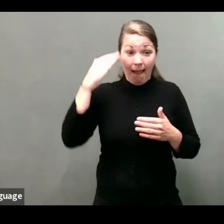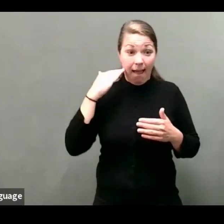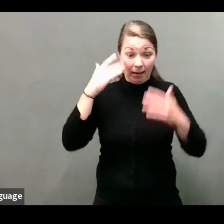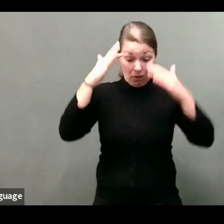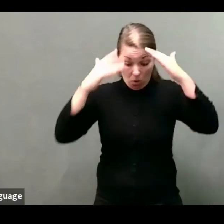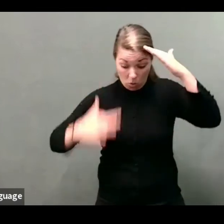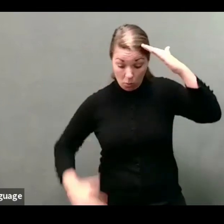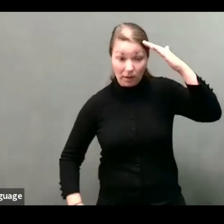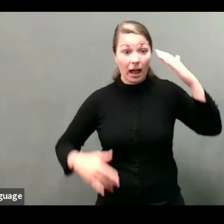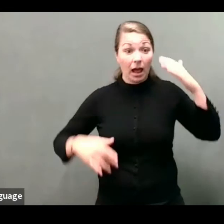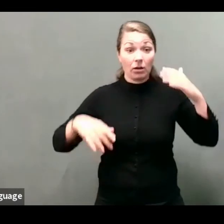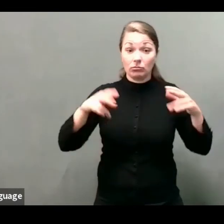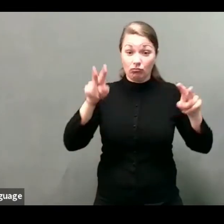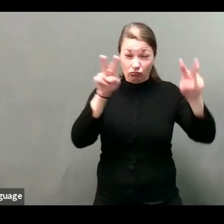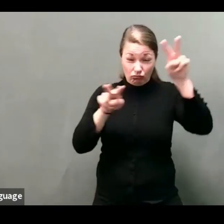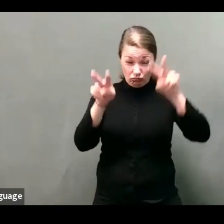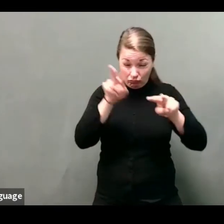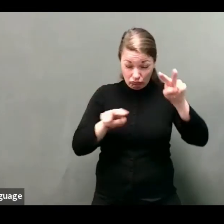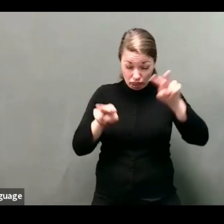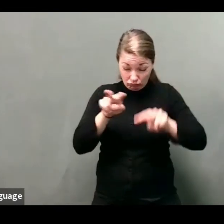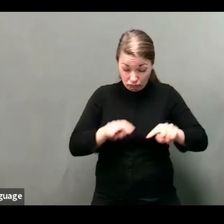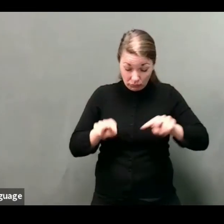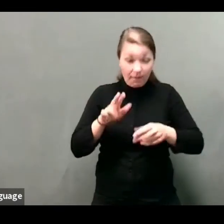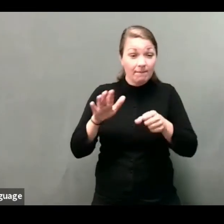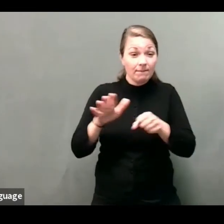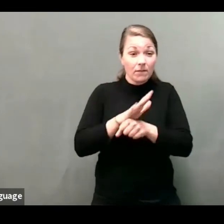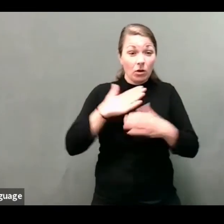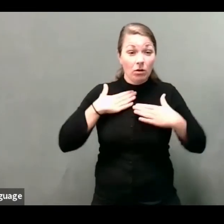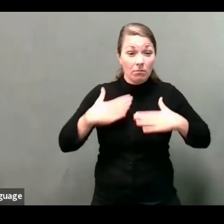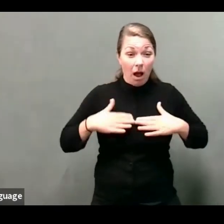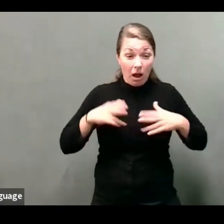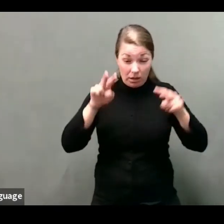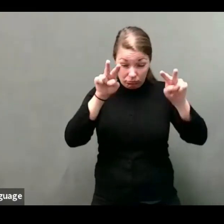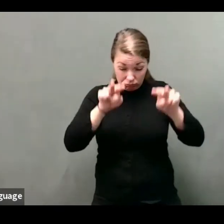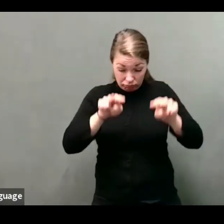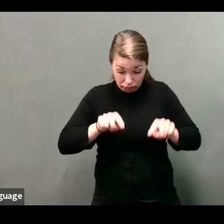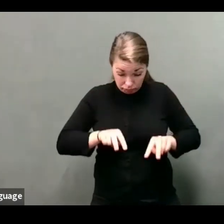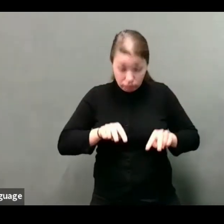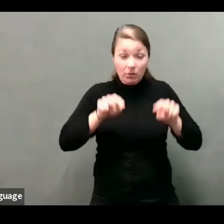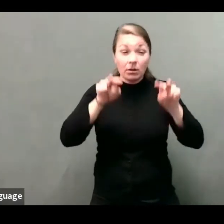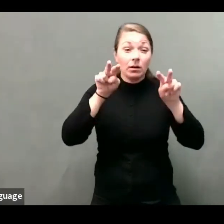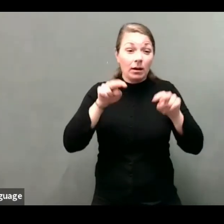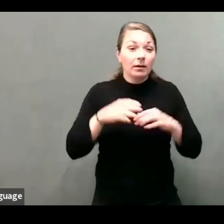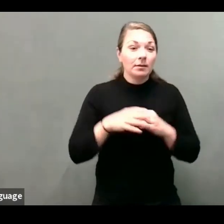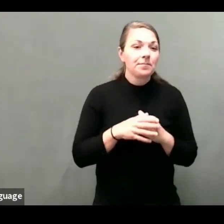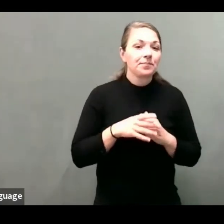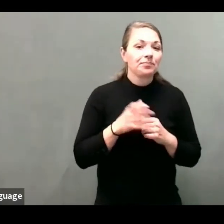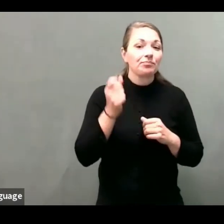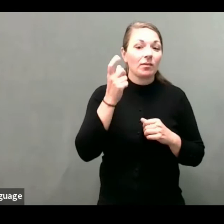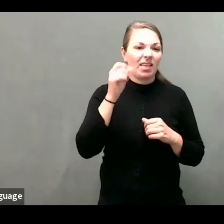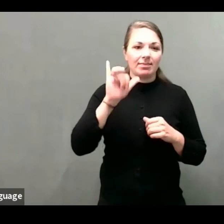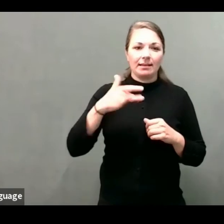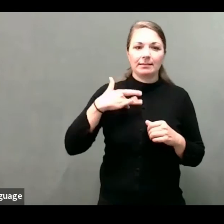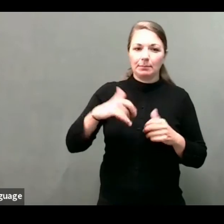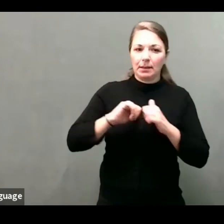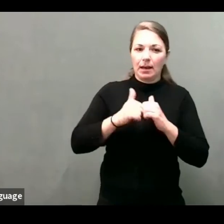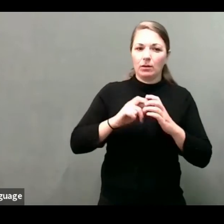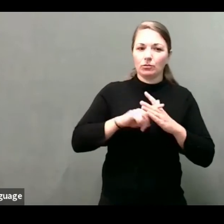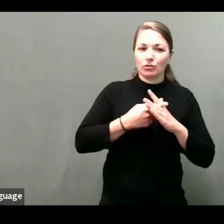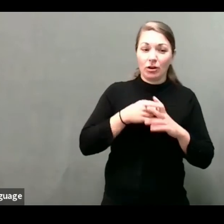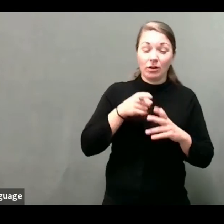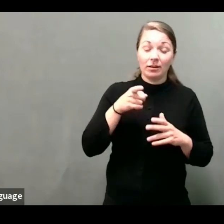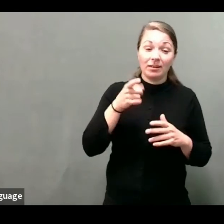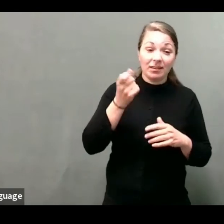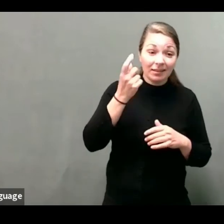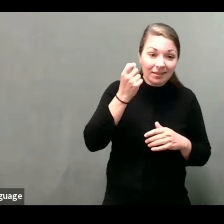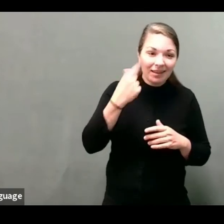toe, that's usually what the SANE will start off with. And again, you're going to get tired of me saying this if you're not already, but the